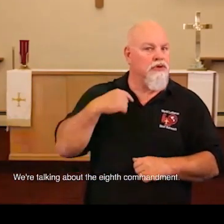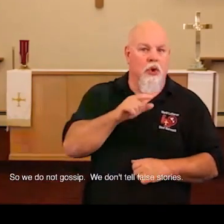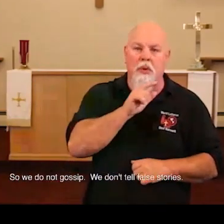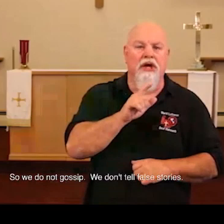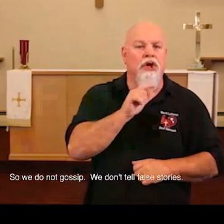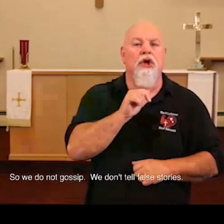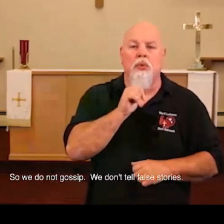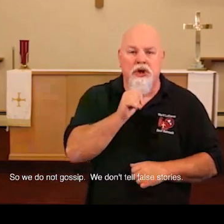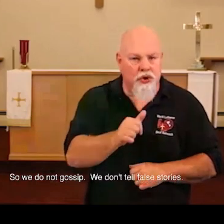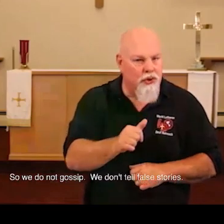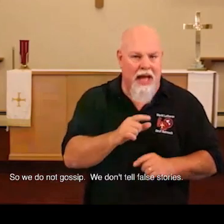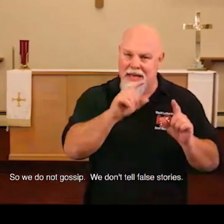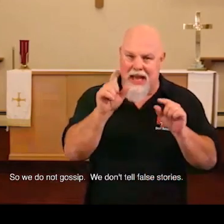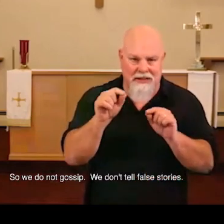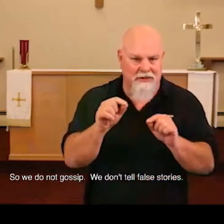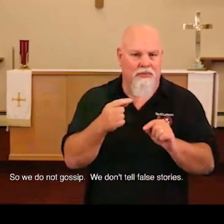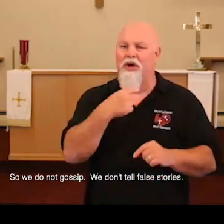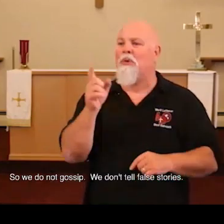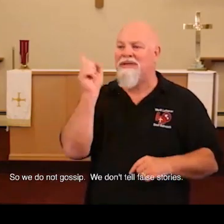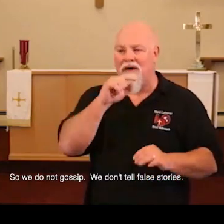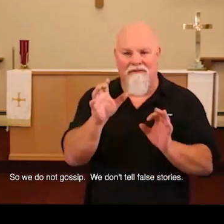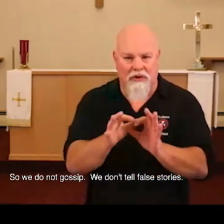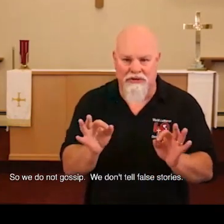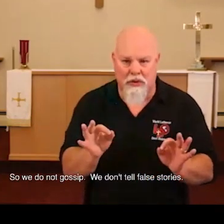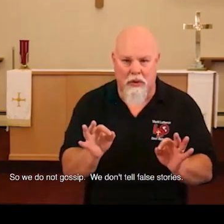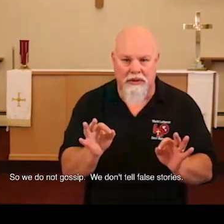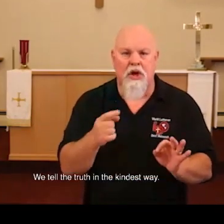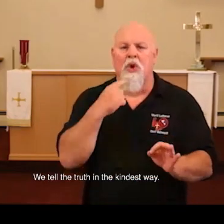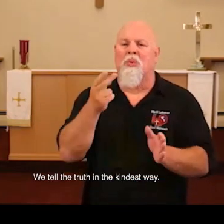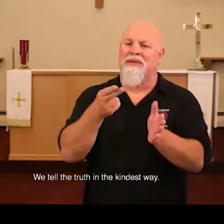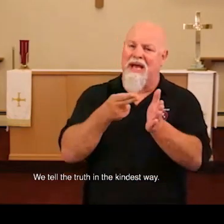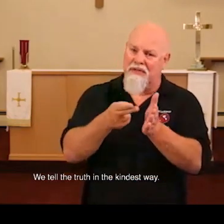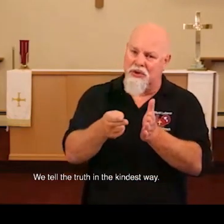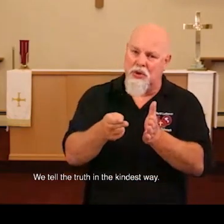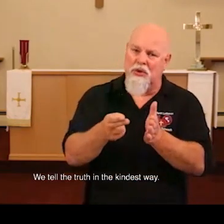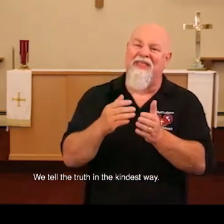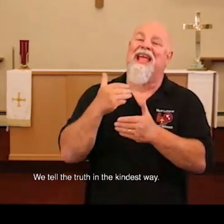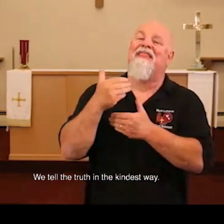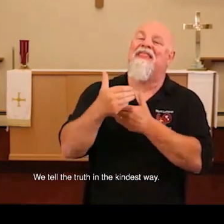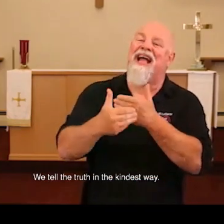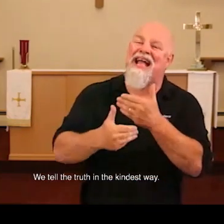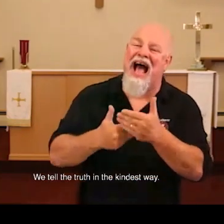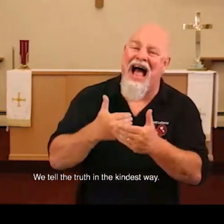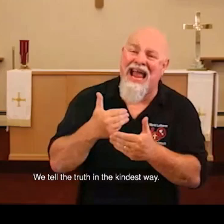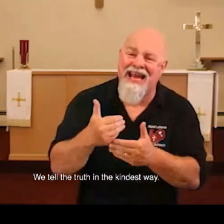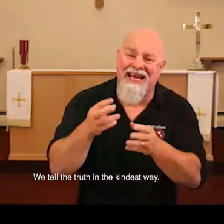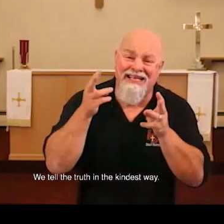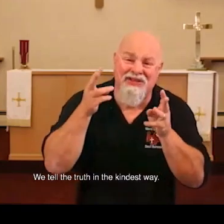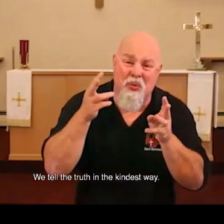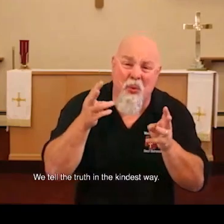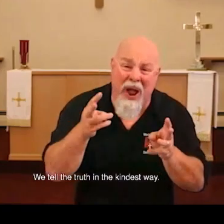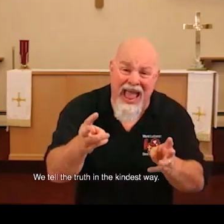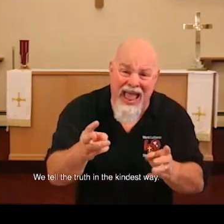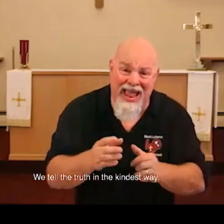So we do not gossip. We don't tell false stories. We tell the truth in the kindest